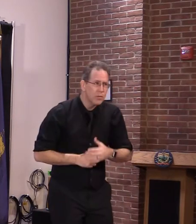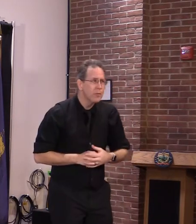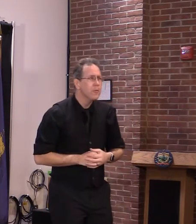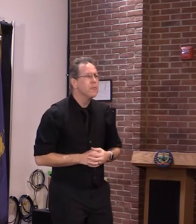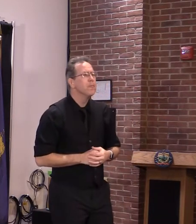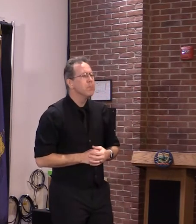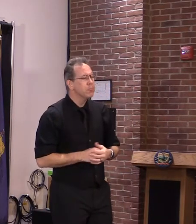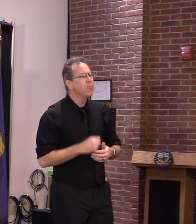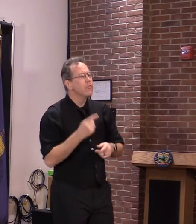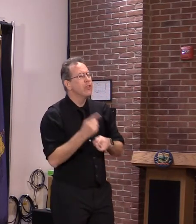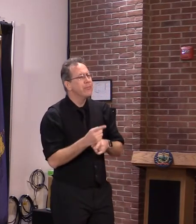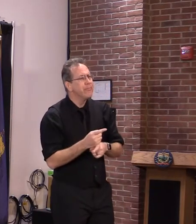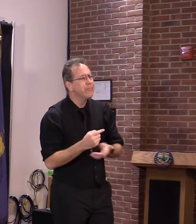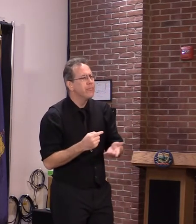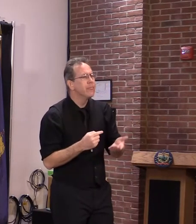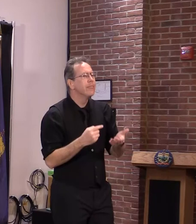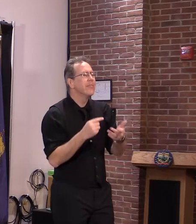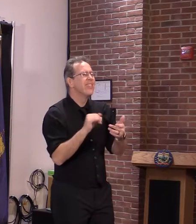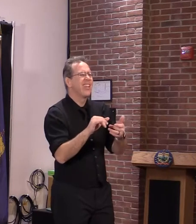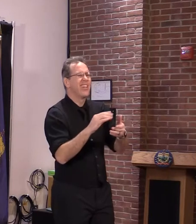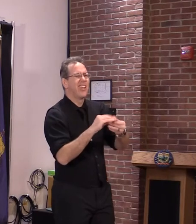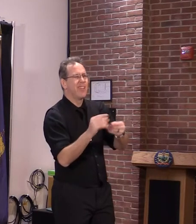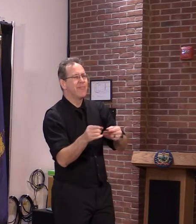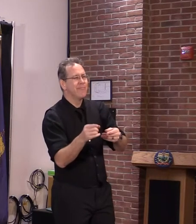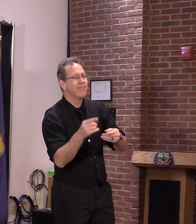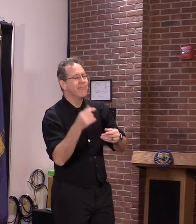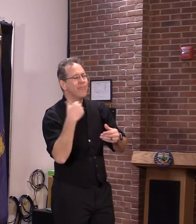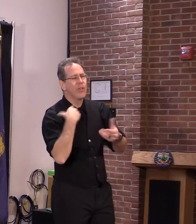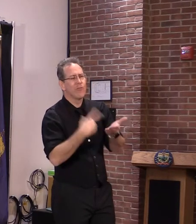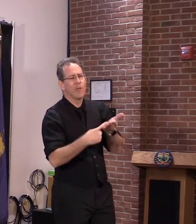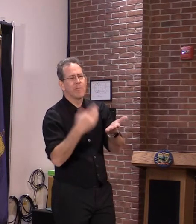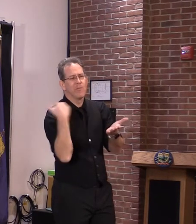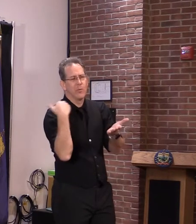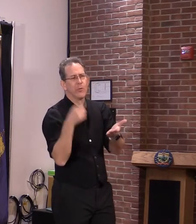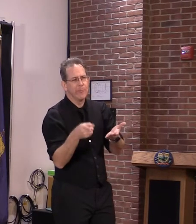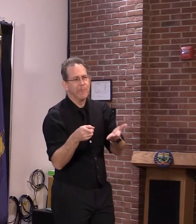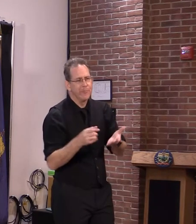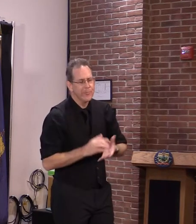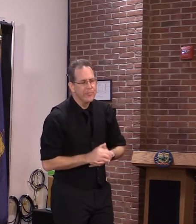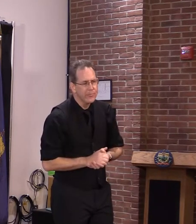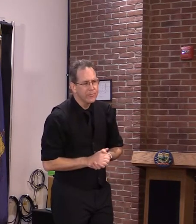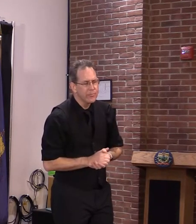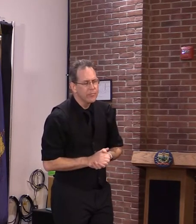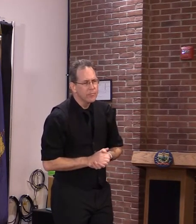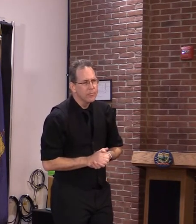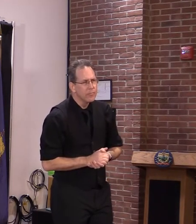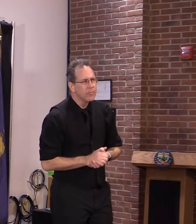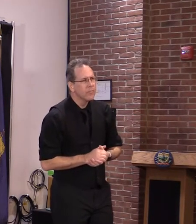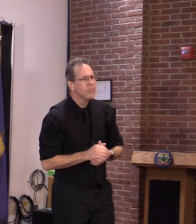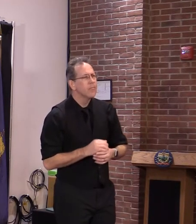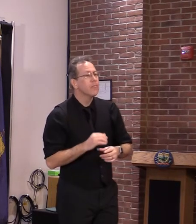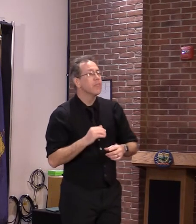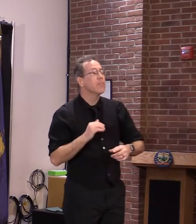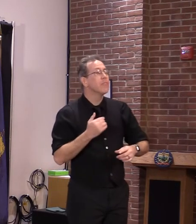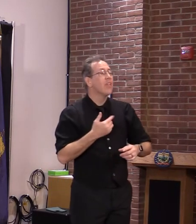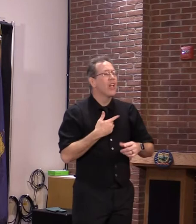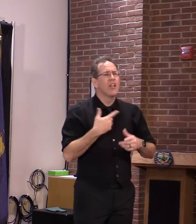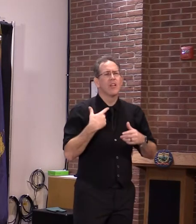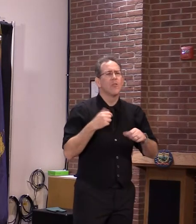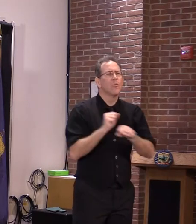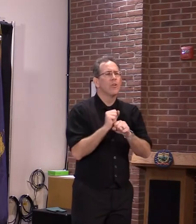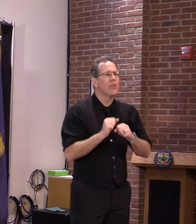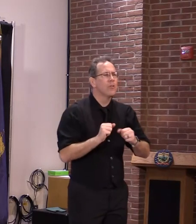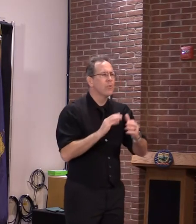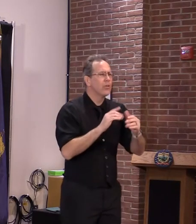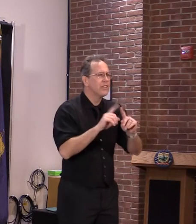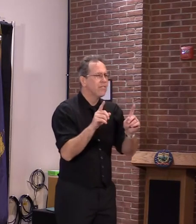of comment has come up at the very beginning of the pandemic, I would say. The nature of our work is fundamentally different at the agency than it is in